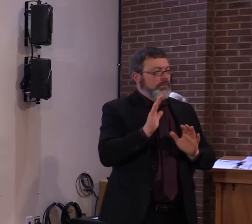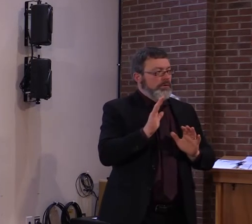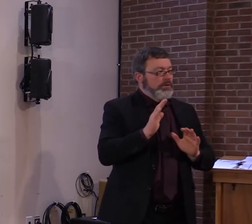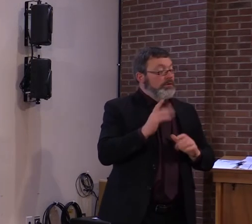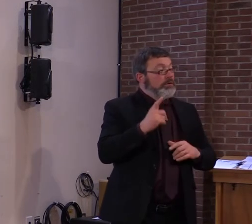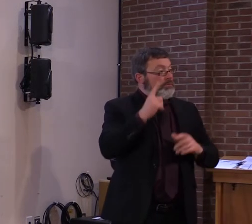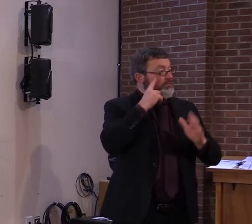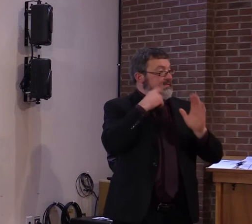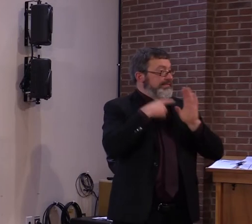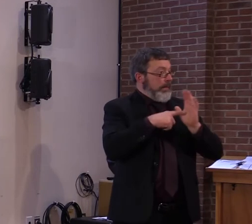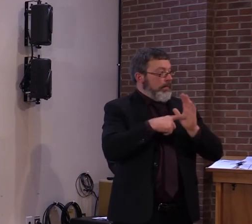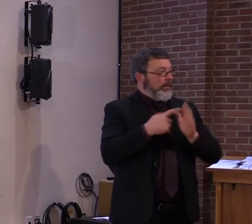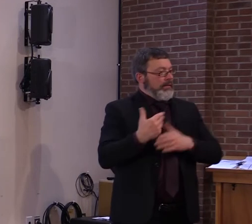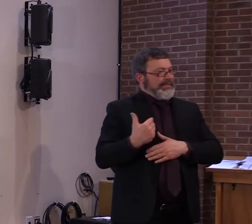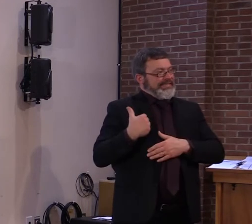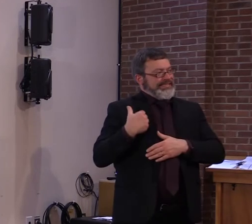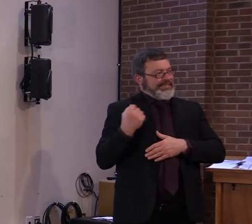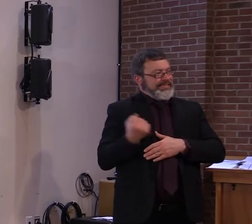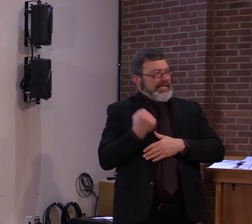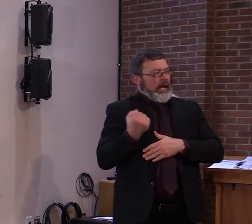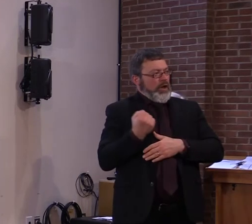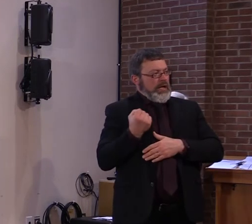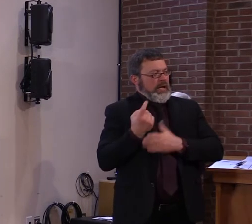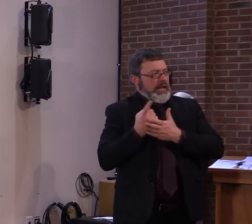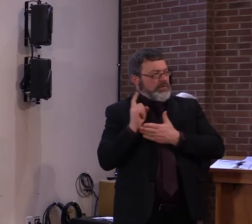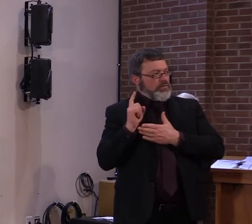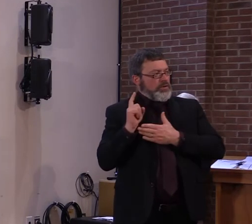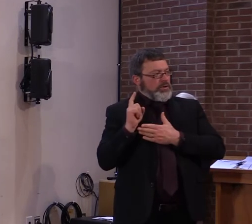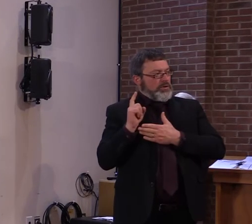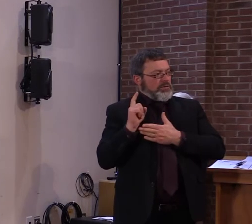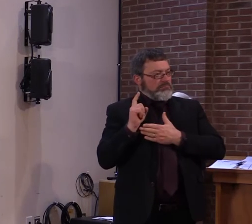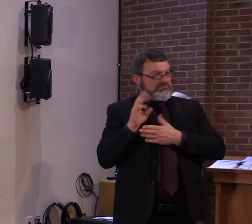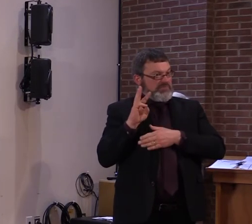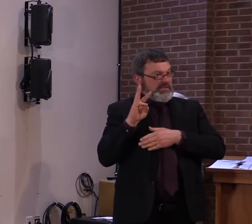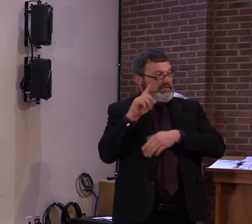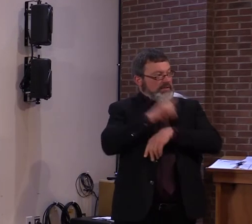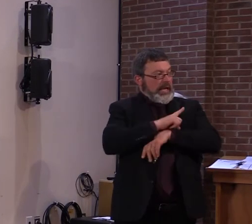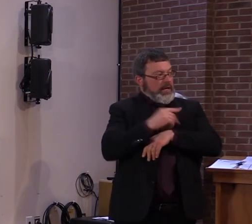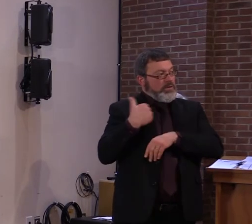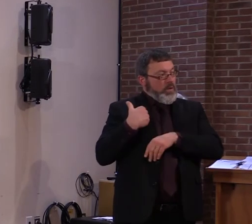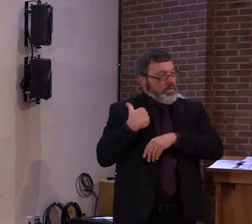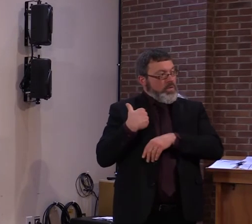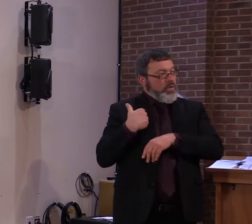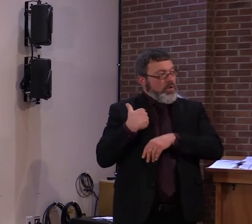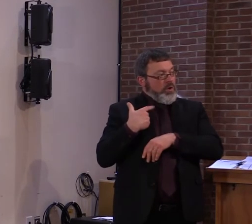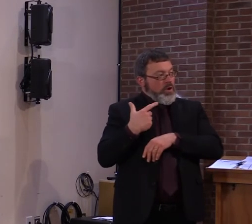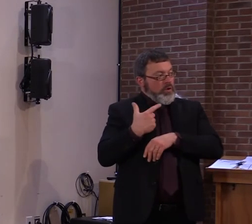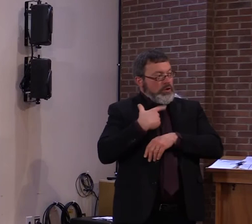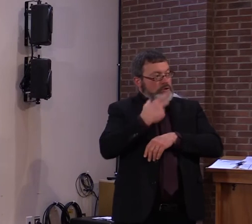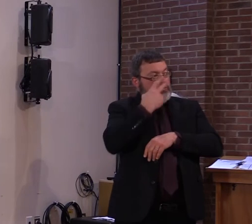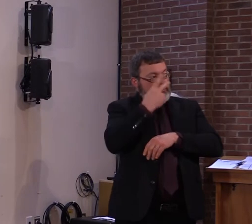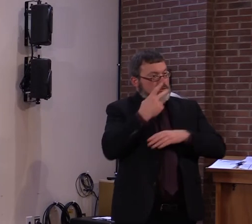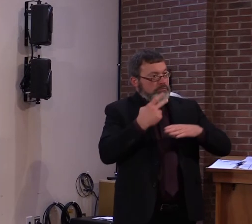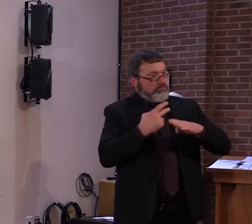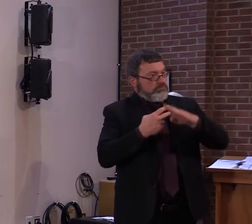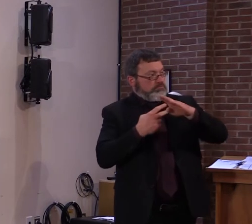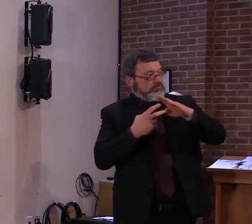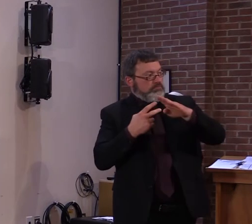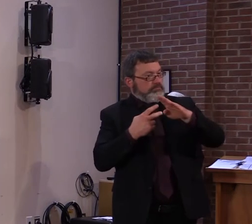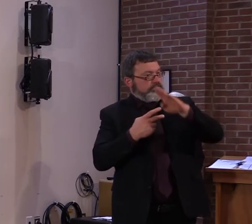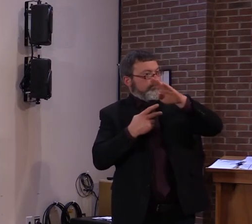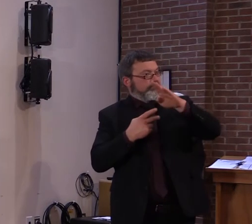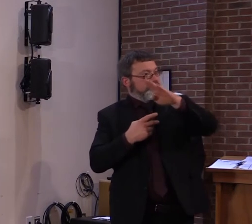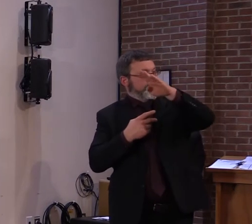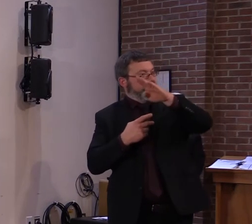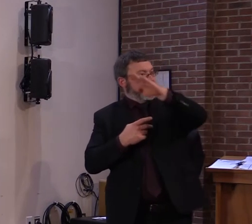and we would anticipate continued increases in our case growth based on what